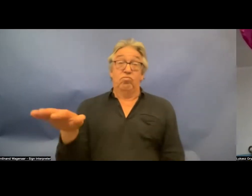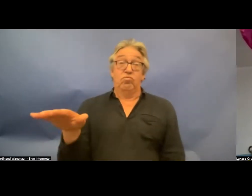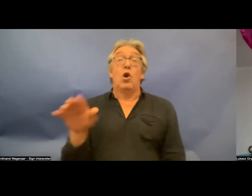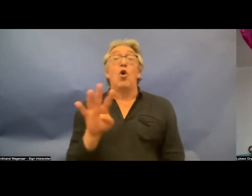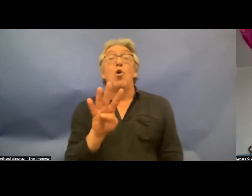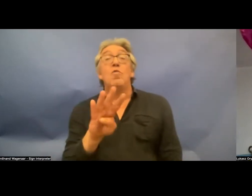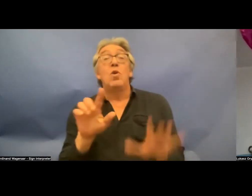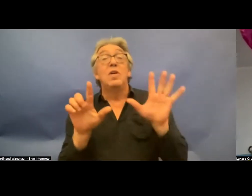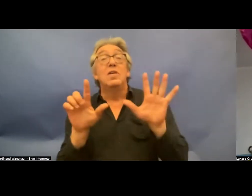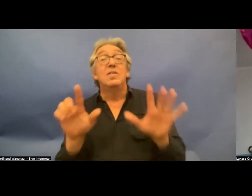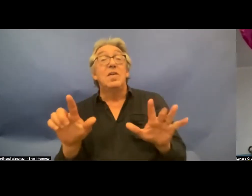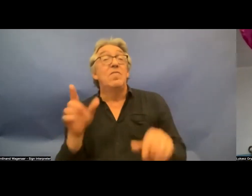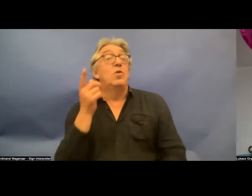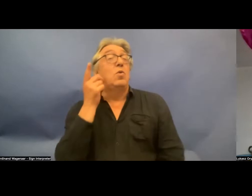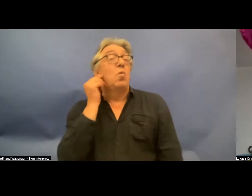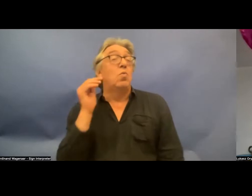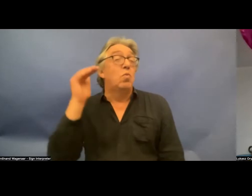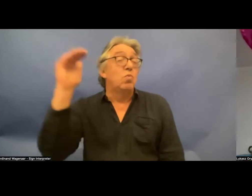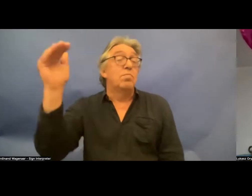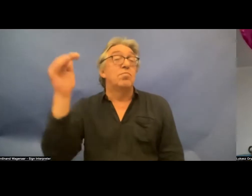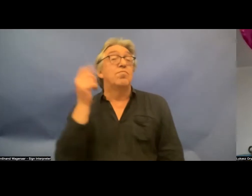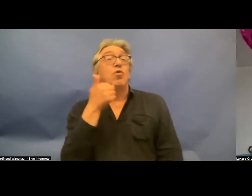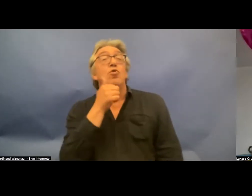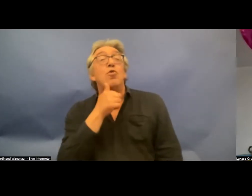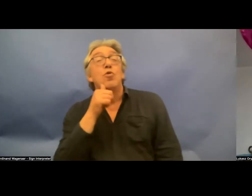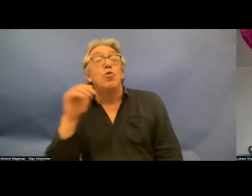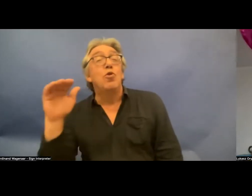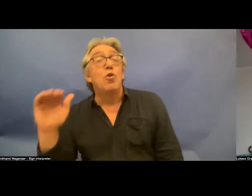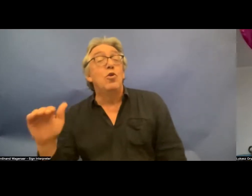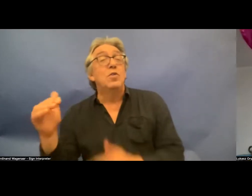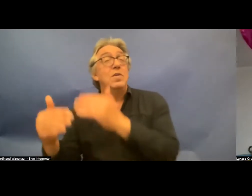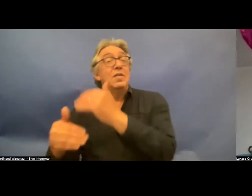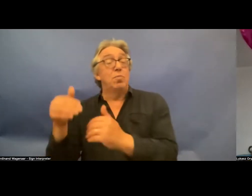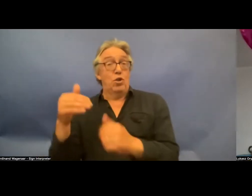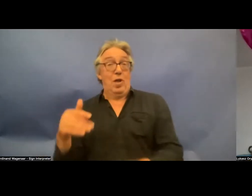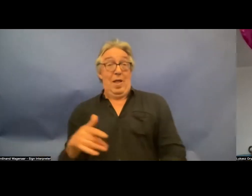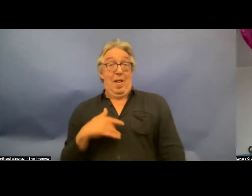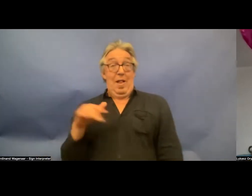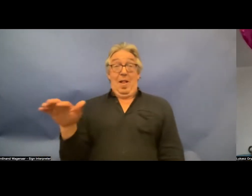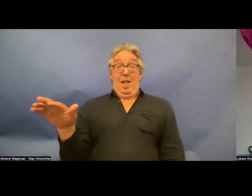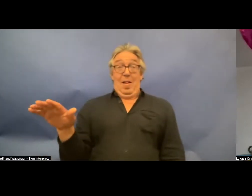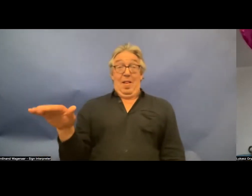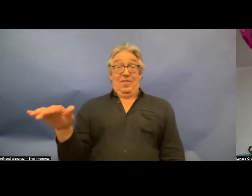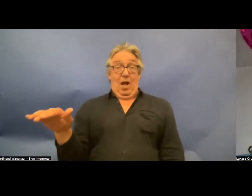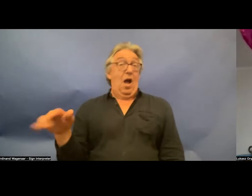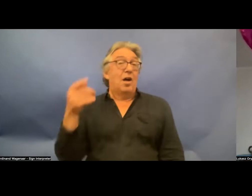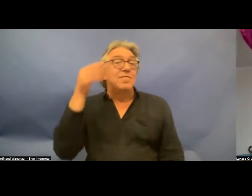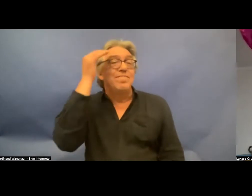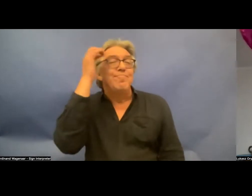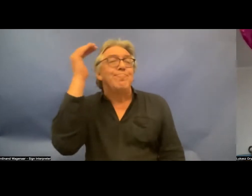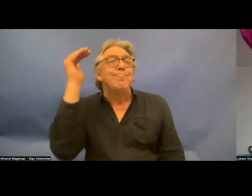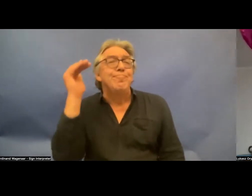media reports, a new inspection was ordered. I would like to emphasize that